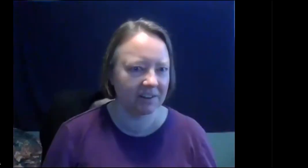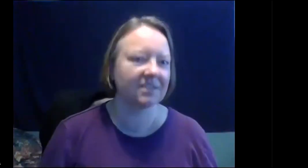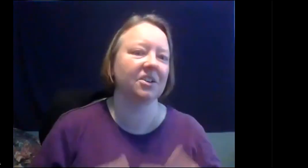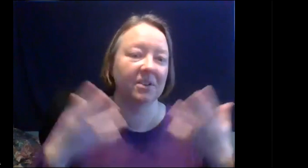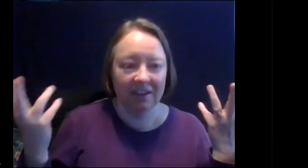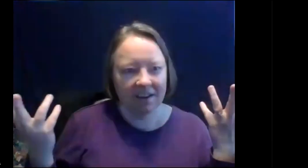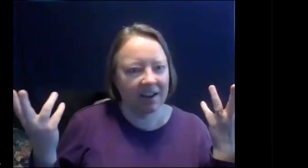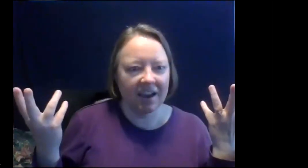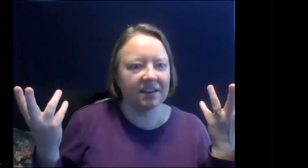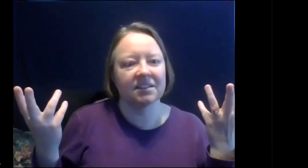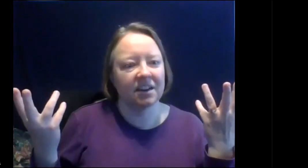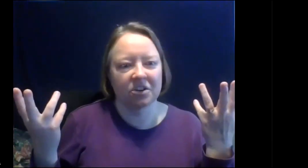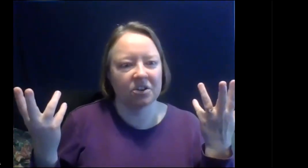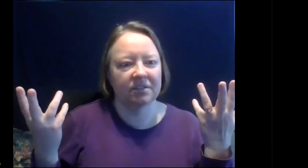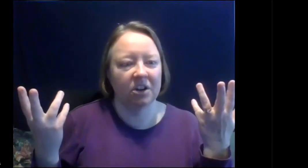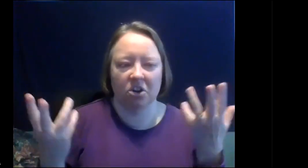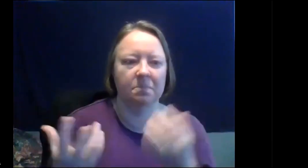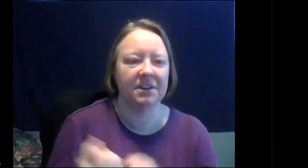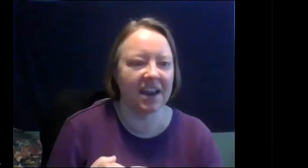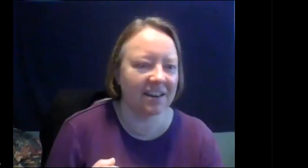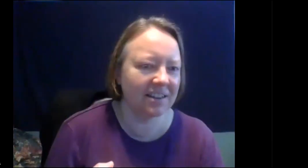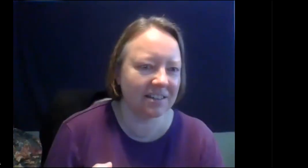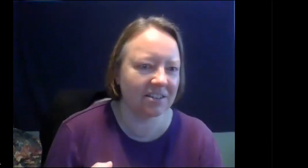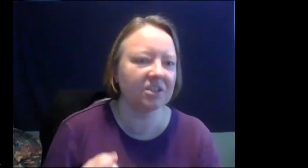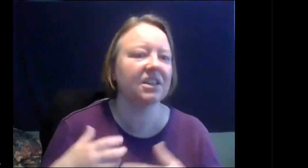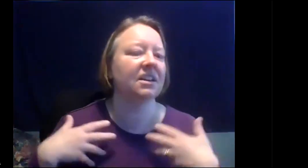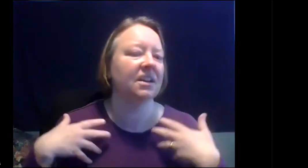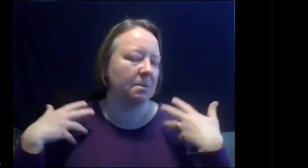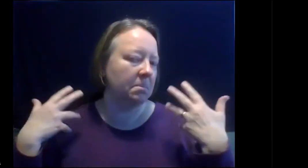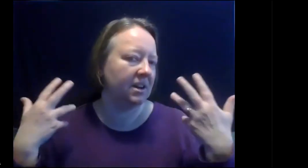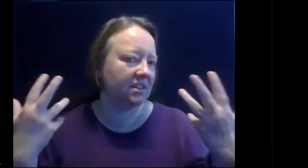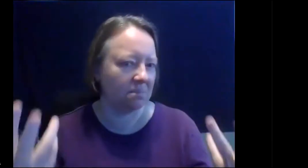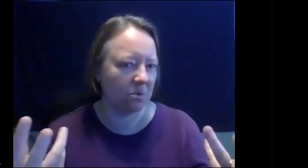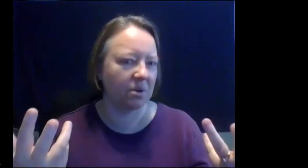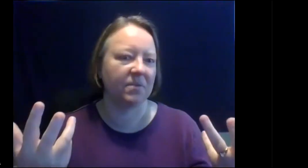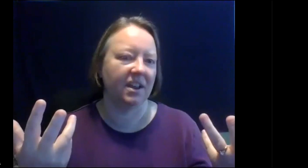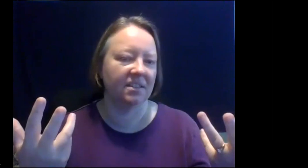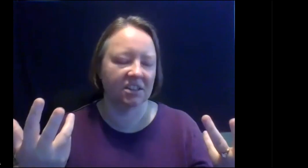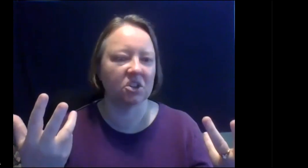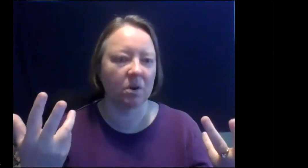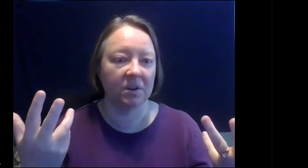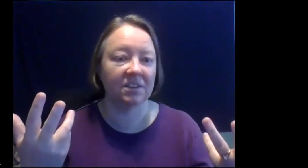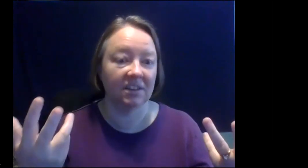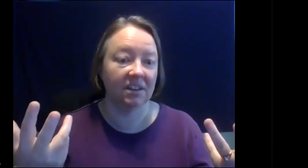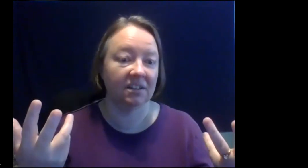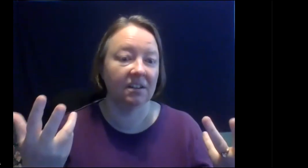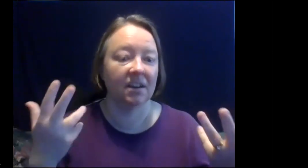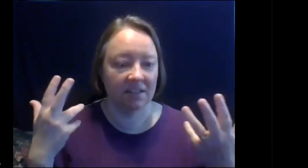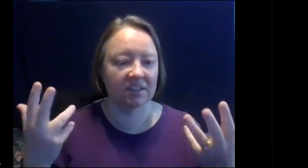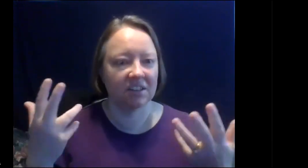it. So again, it's another, could be taken as insulting, but it's more of a, this is what we see. And this